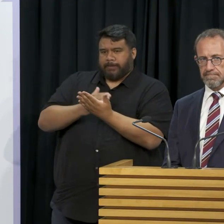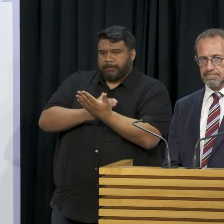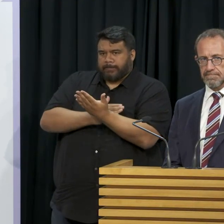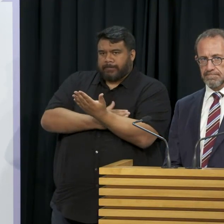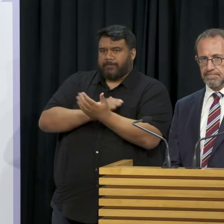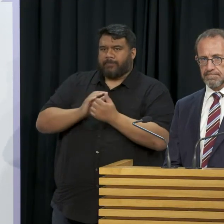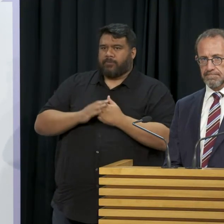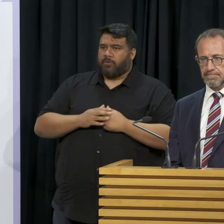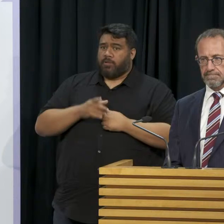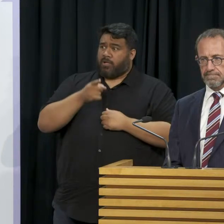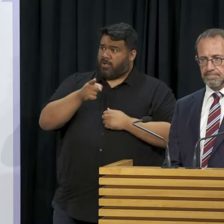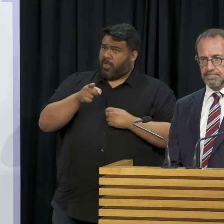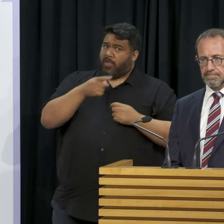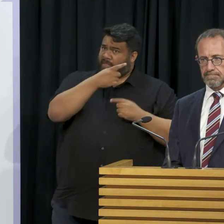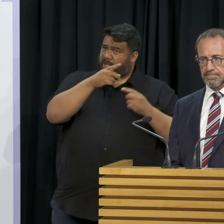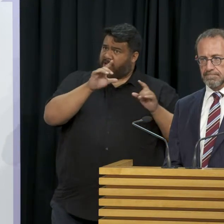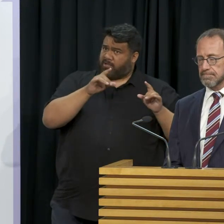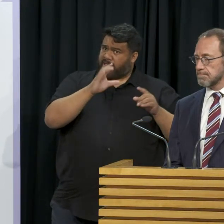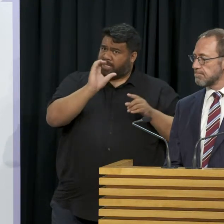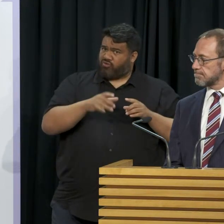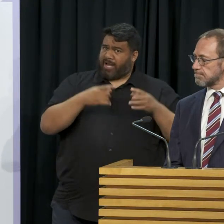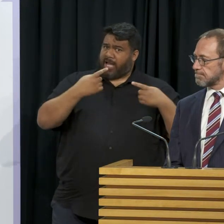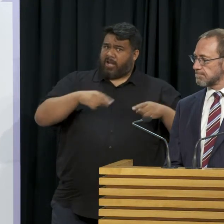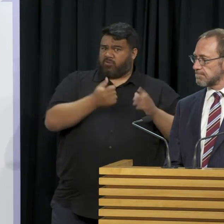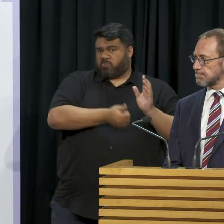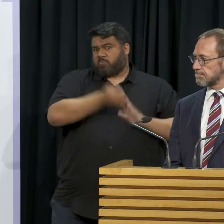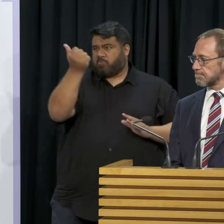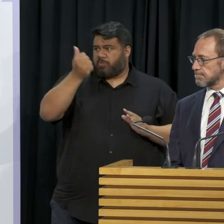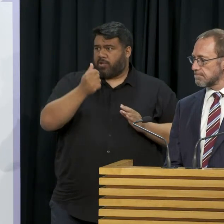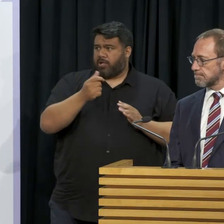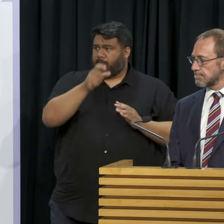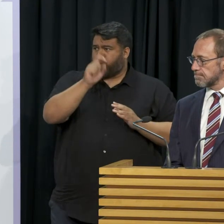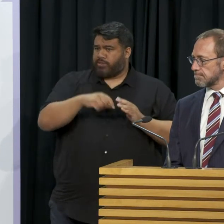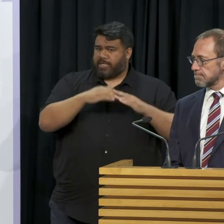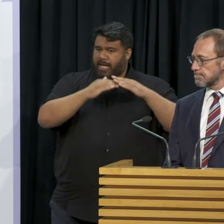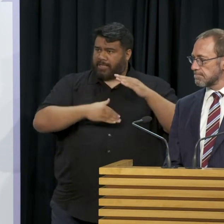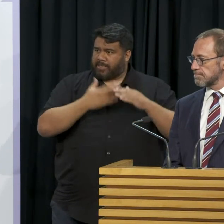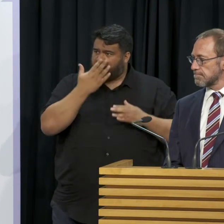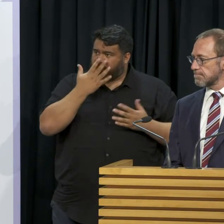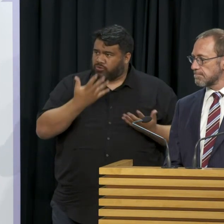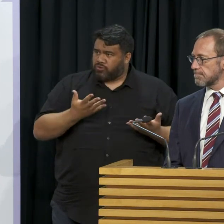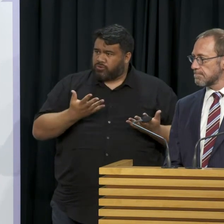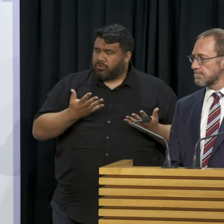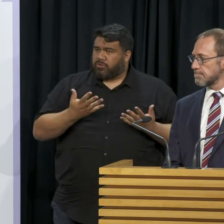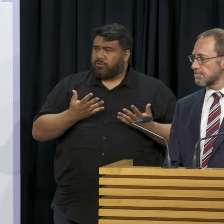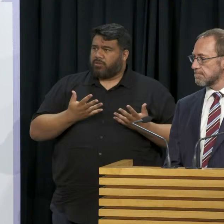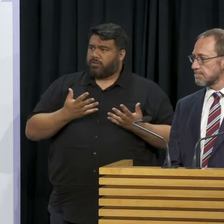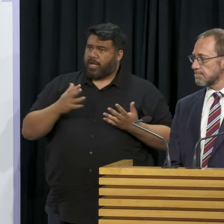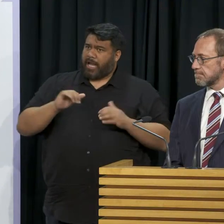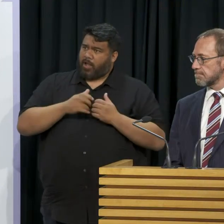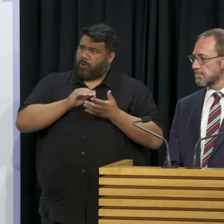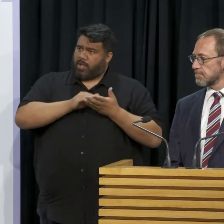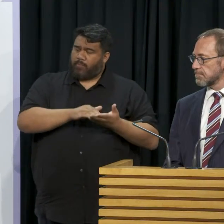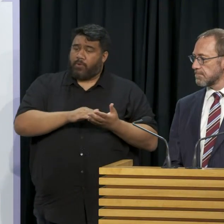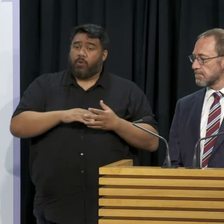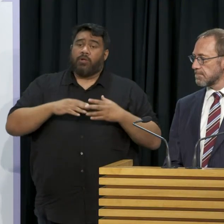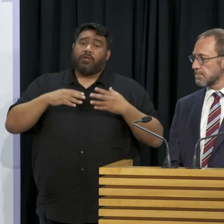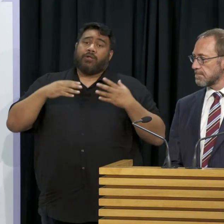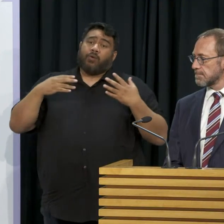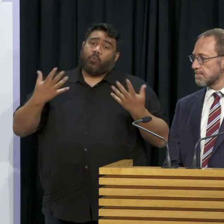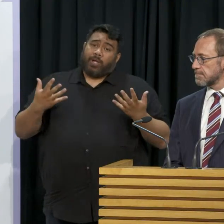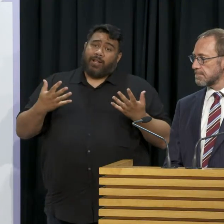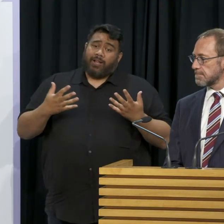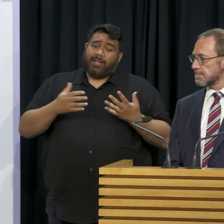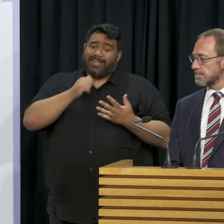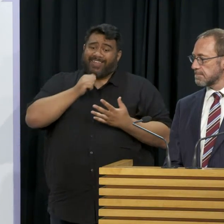is being offered to the teenagers? As you'd expect, you know, officials that have responsibility for dealing with cases that involve